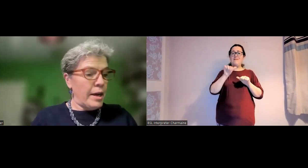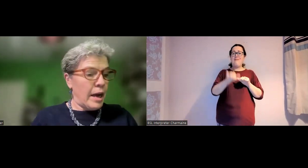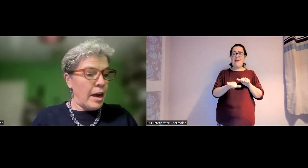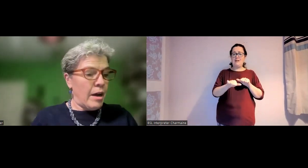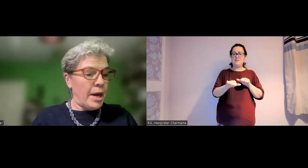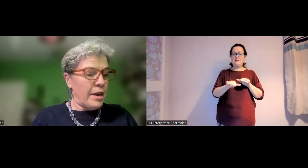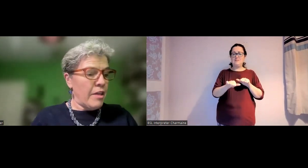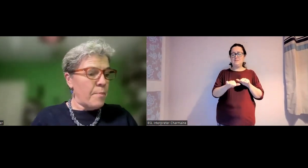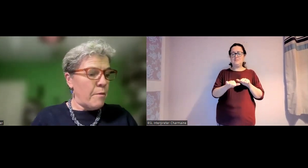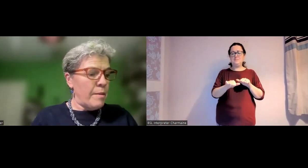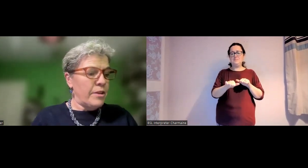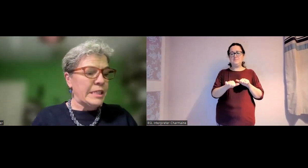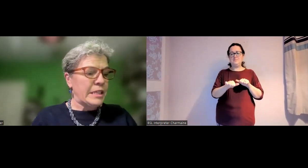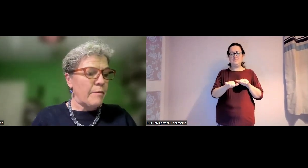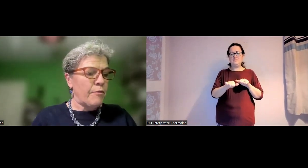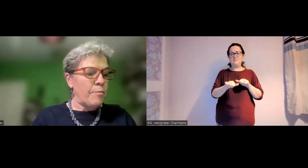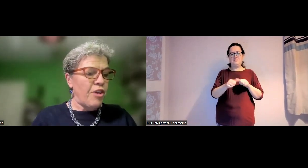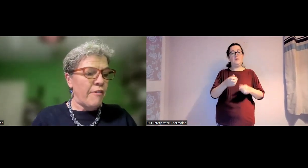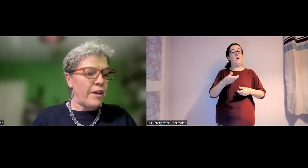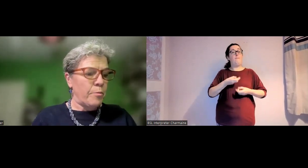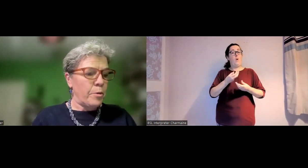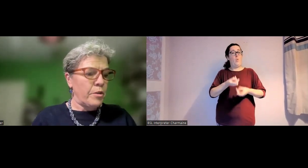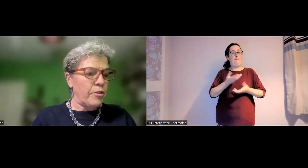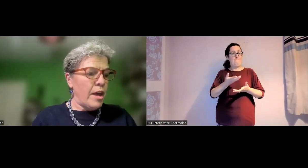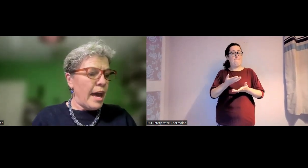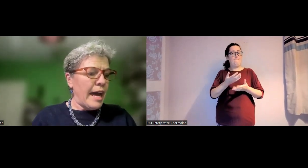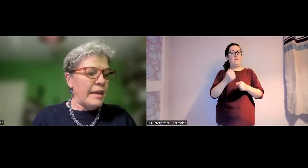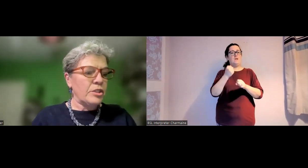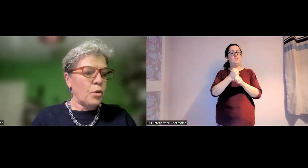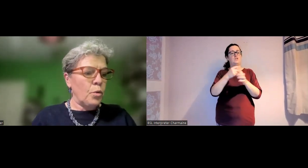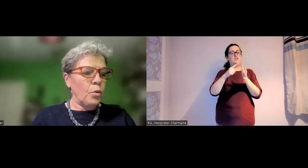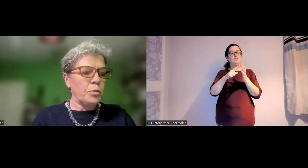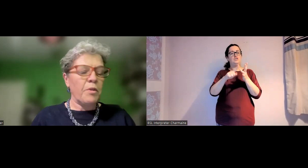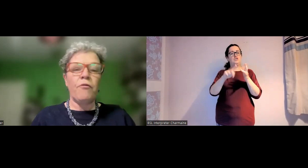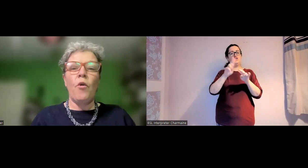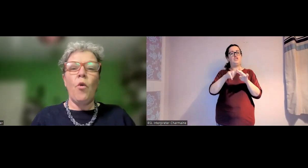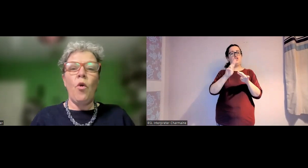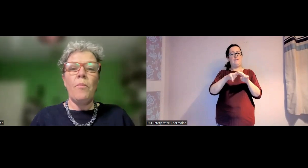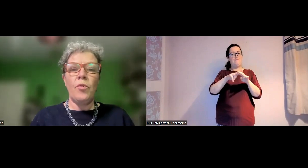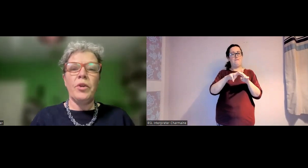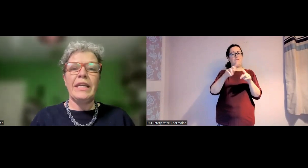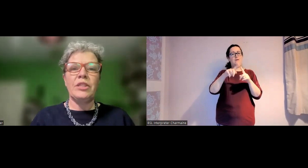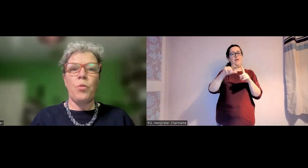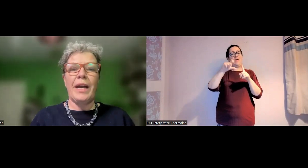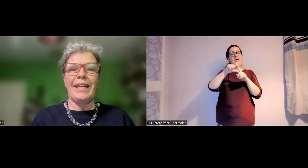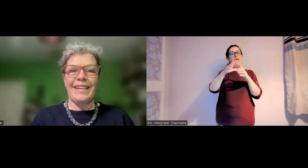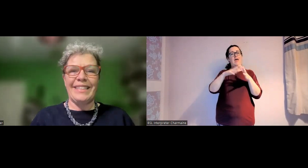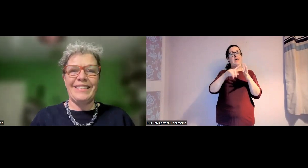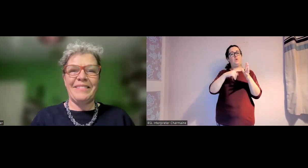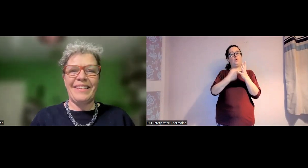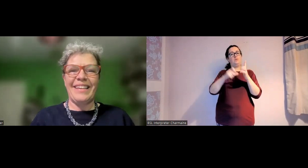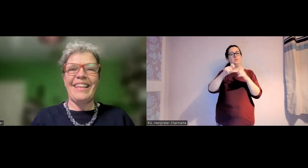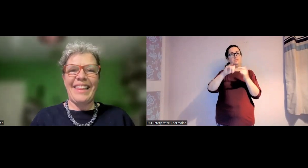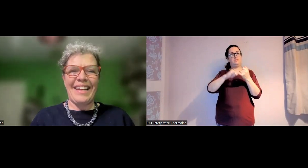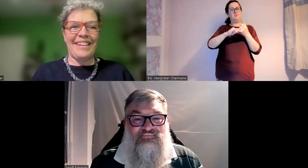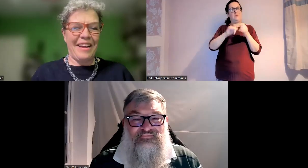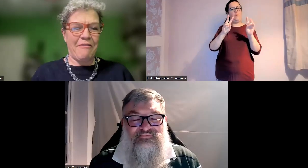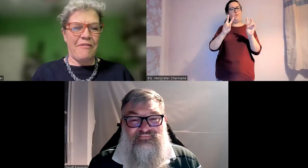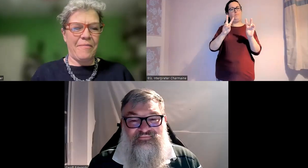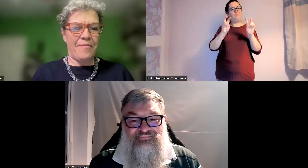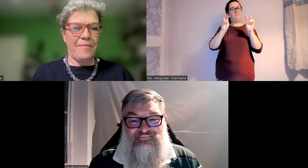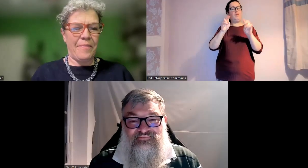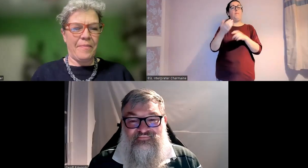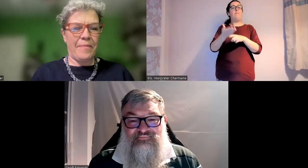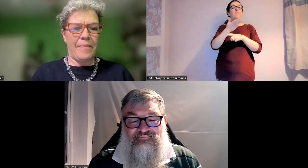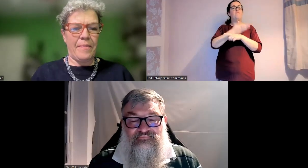be hearing another poem, this time from Jeff Edwards, and it's called Before Morning Twilight. Thank you,